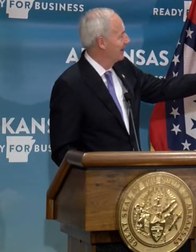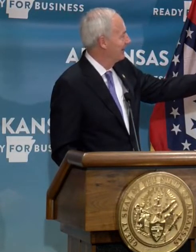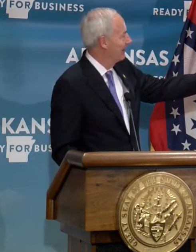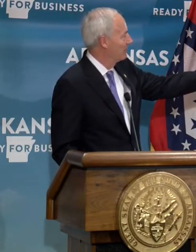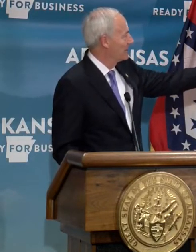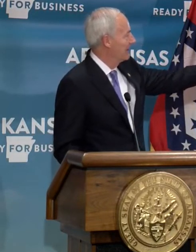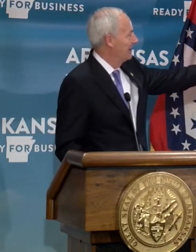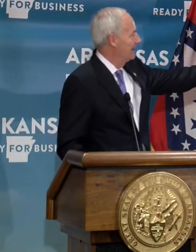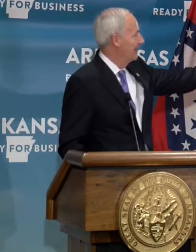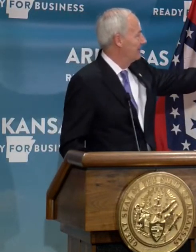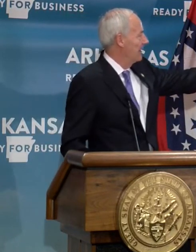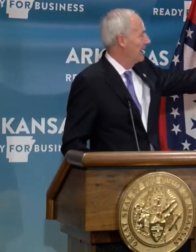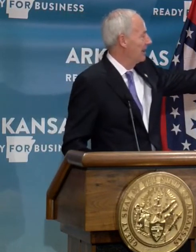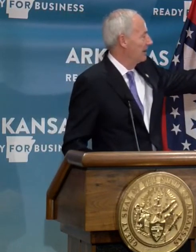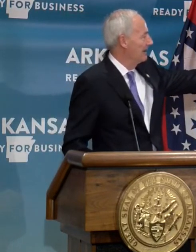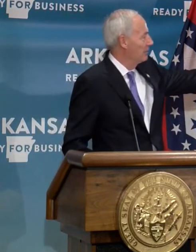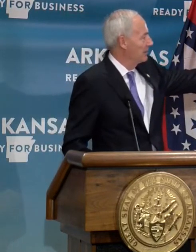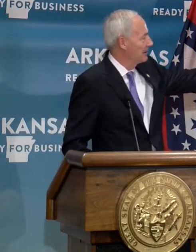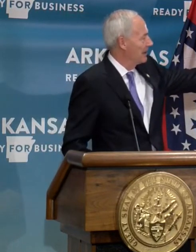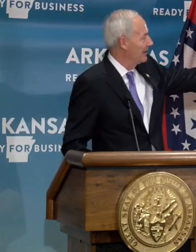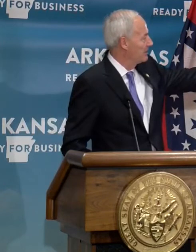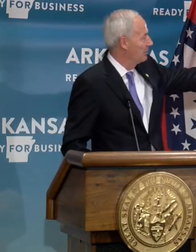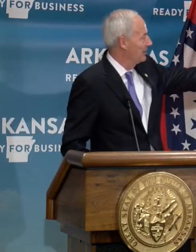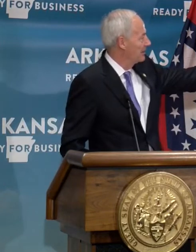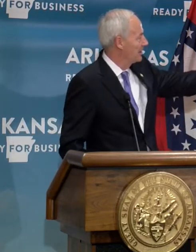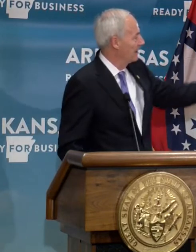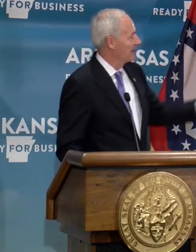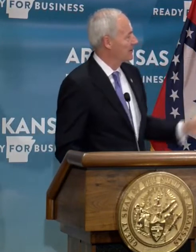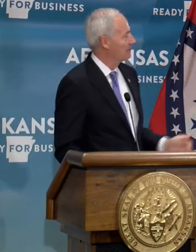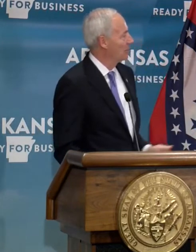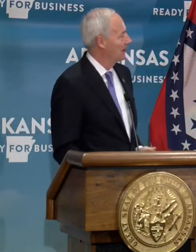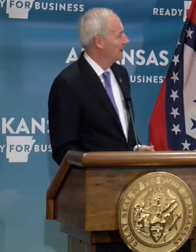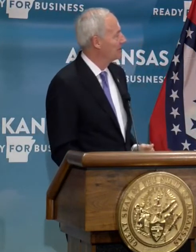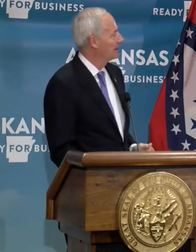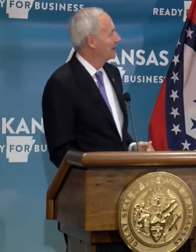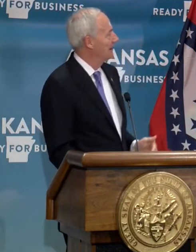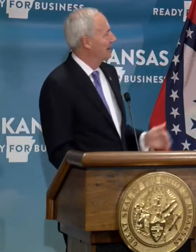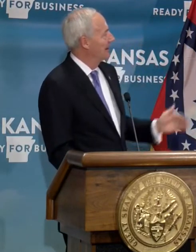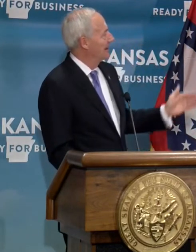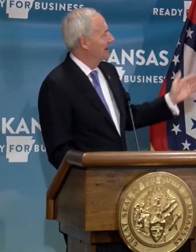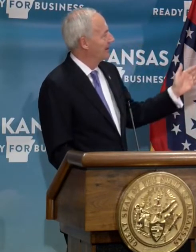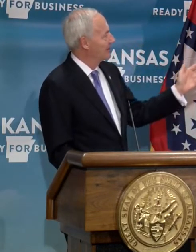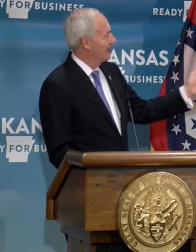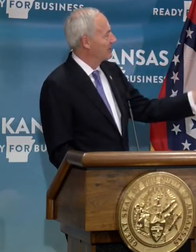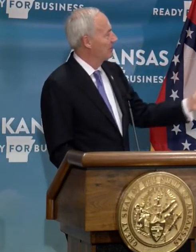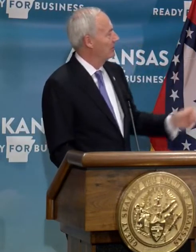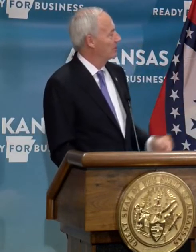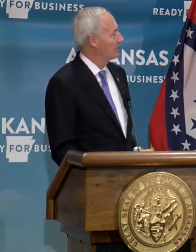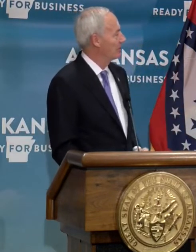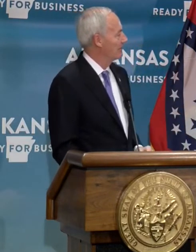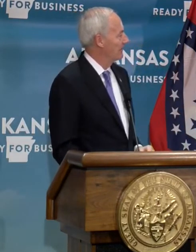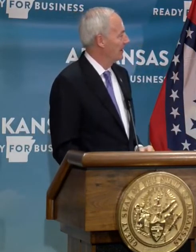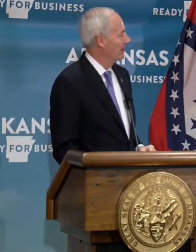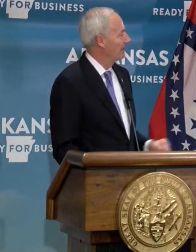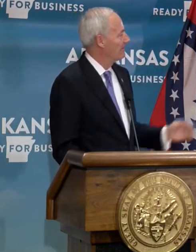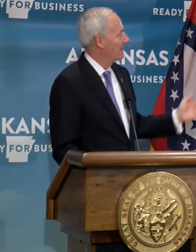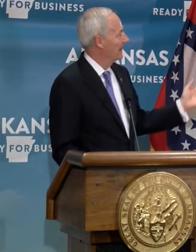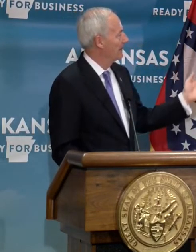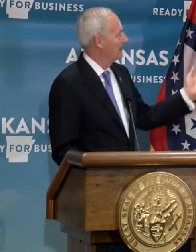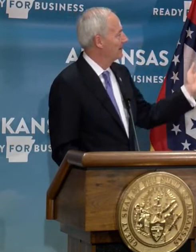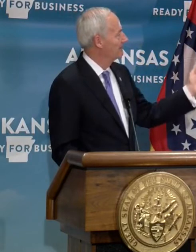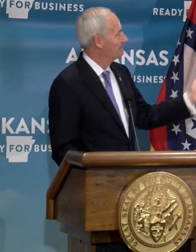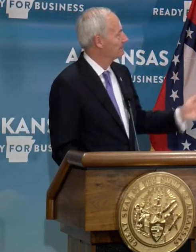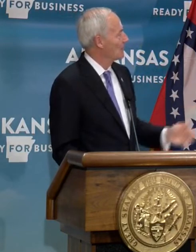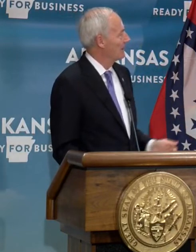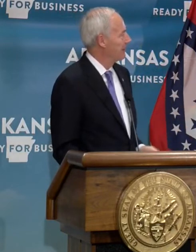and that was at even a higher level, but the last one is less than 100, so that's good news there.